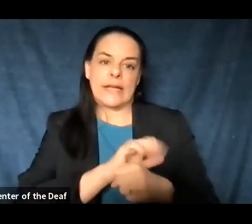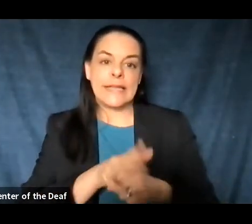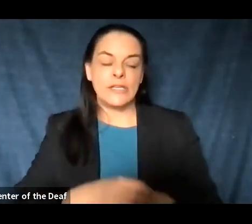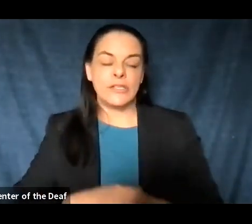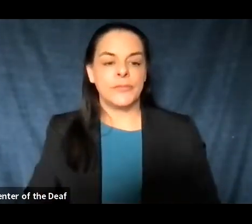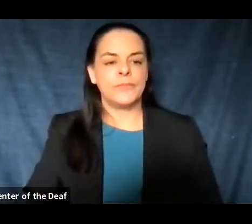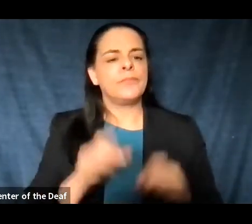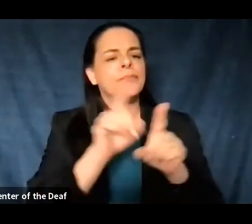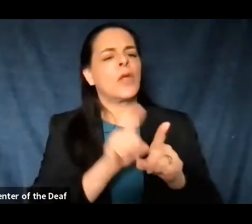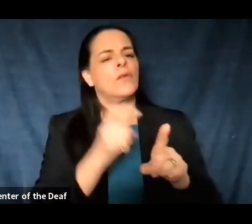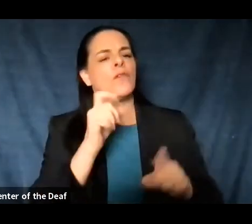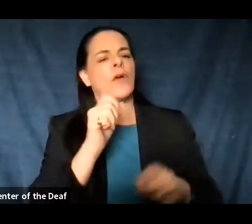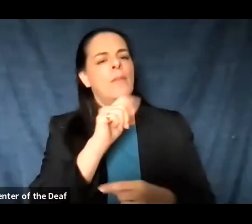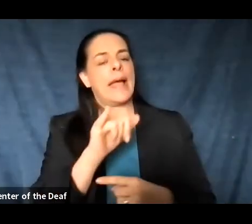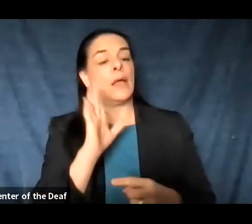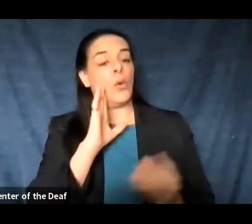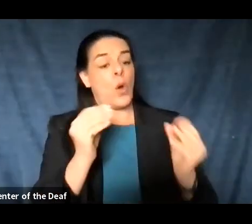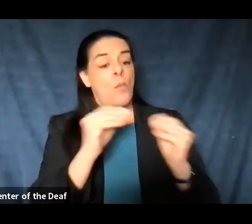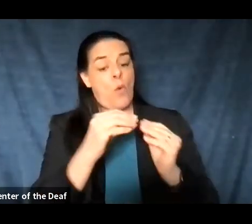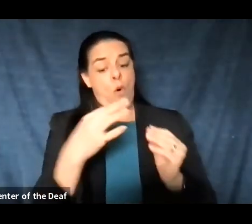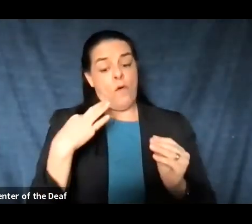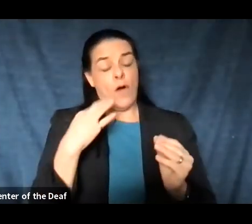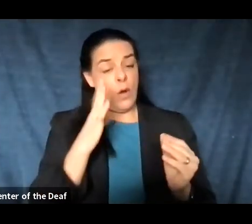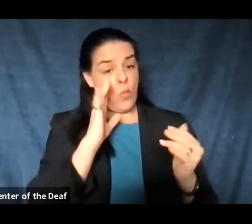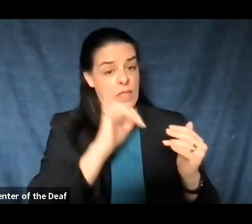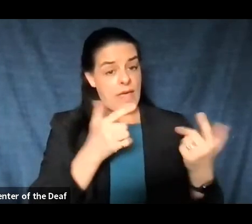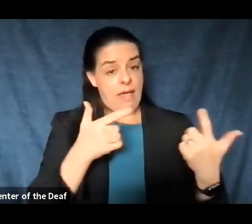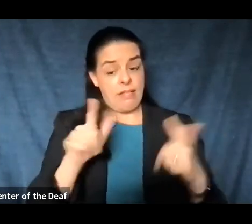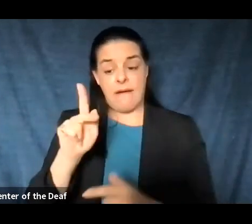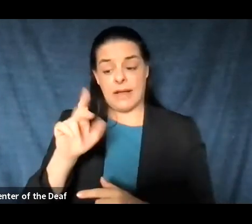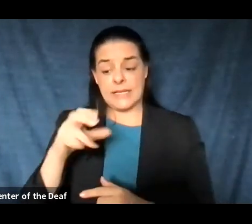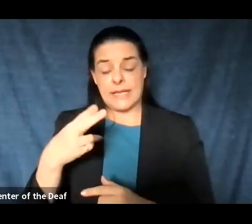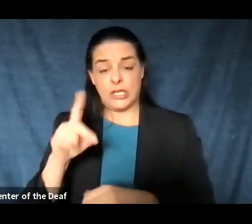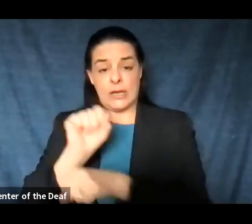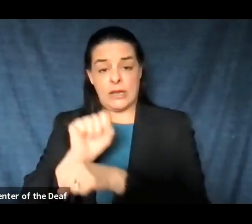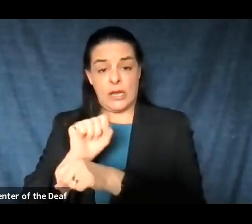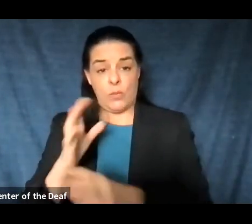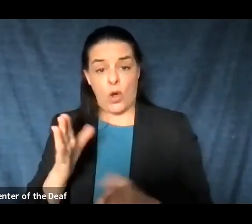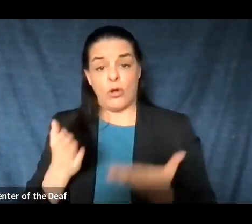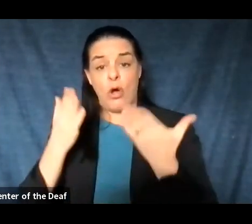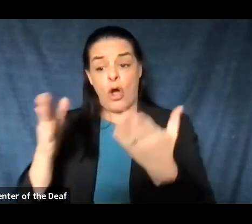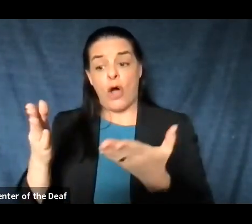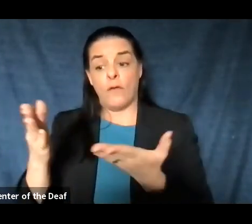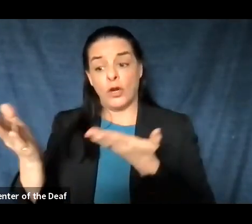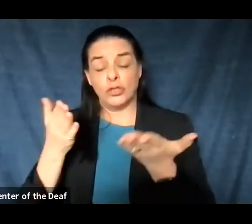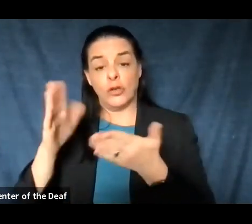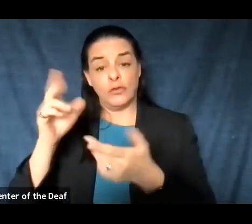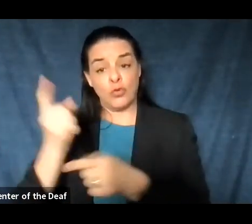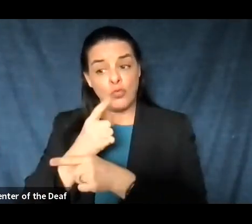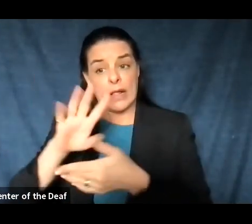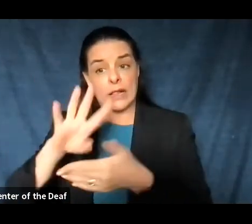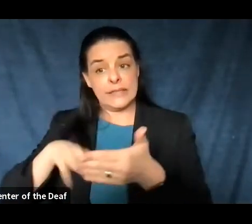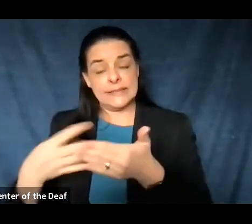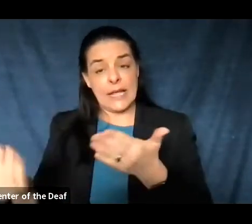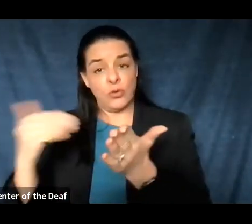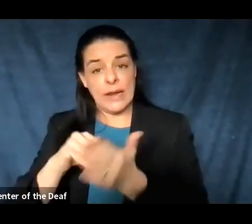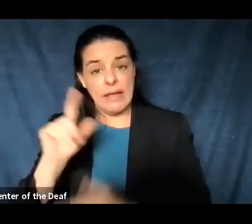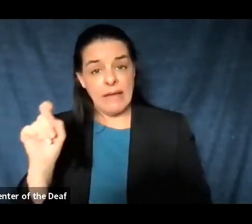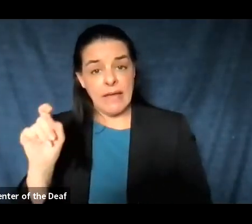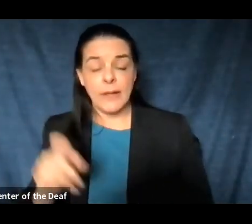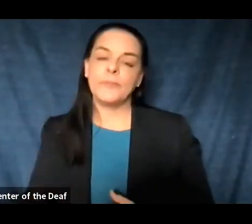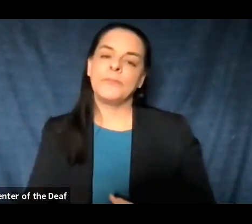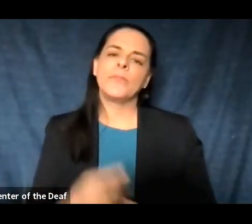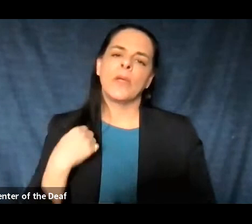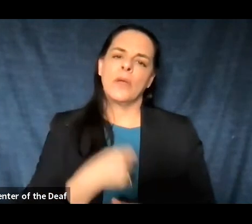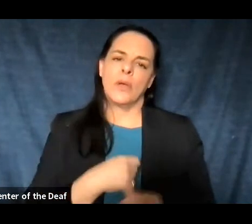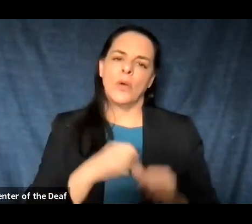follow-up from Allie, would more volunteers allow KCHD employees to offer services on a regular schedule again? We're continuing to